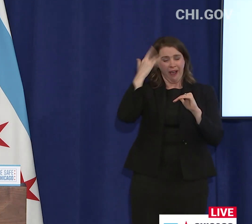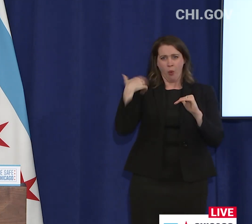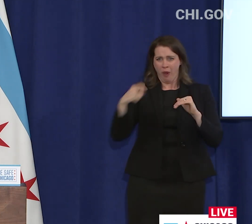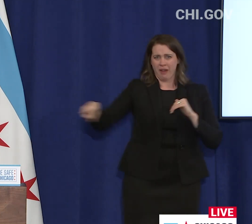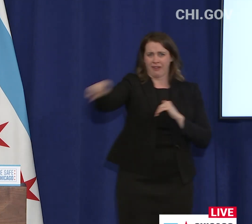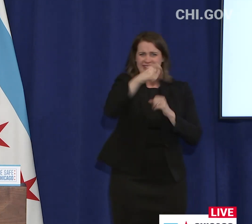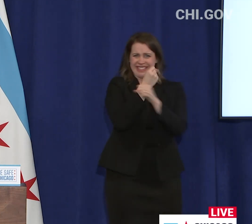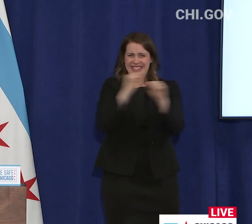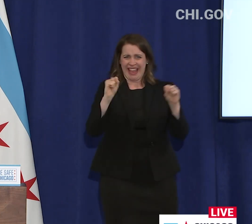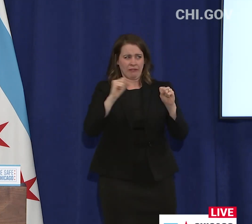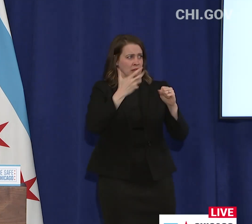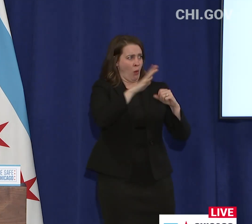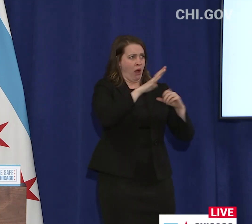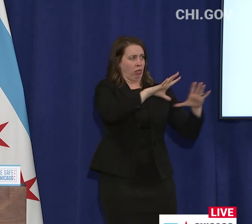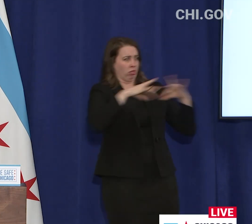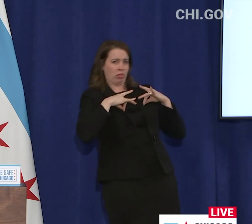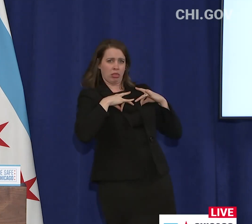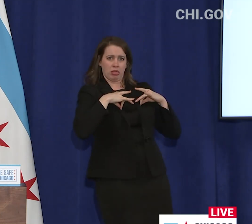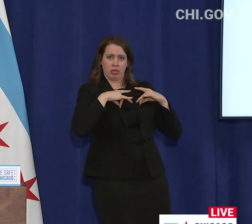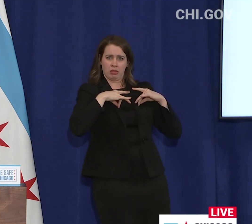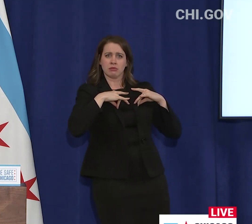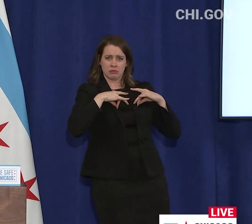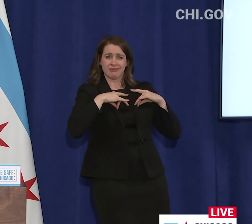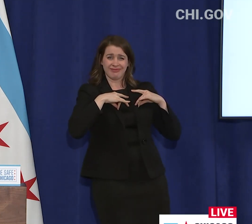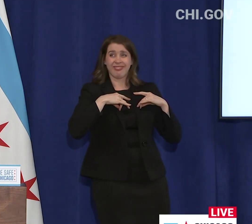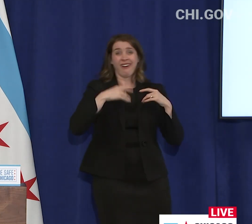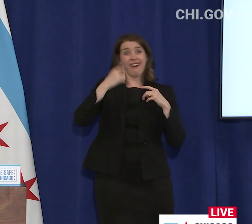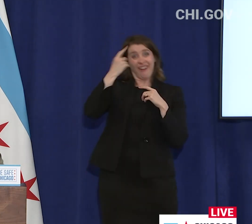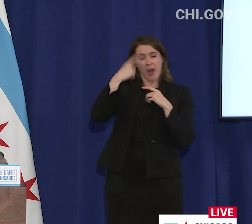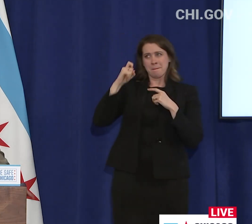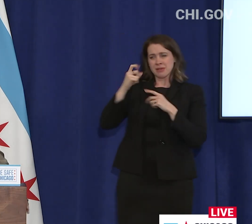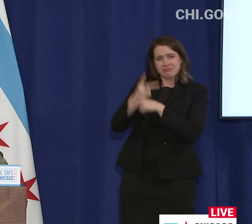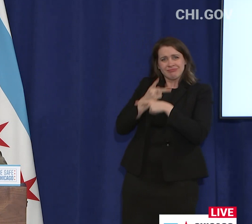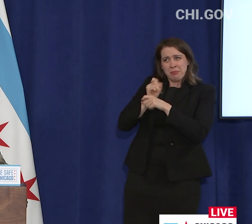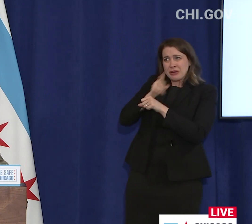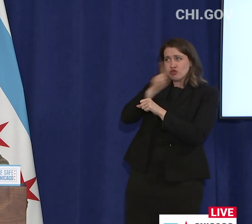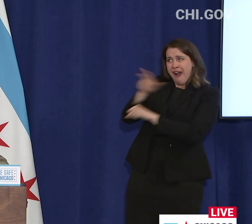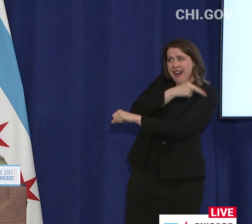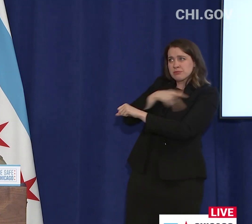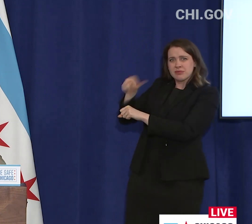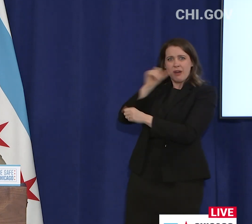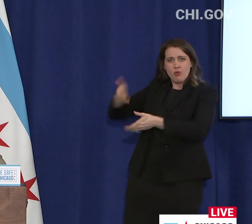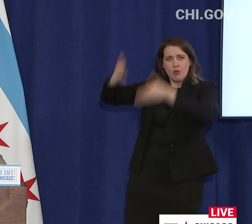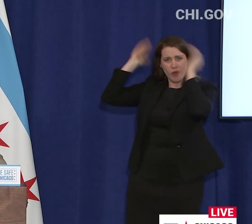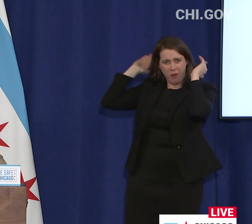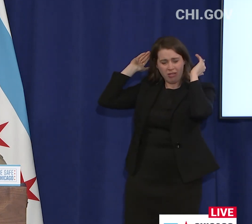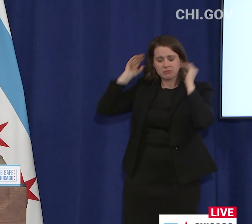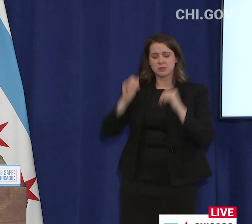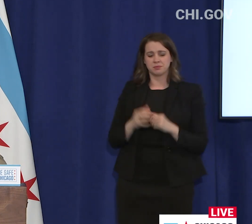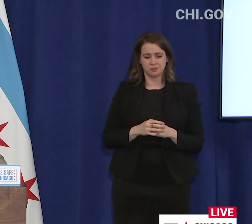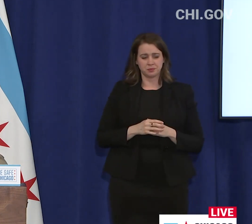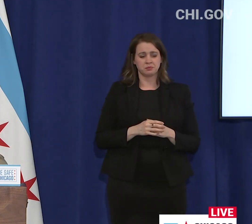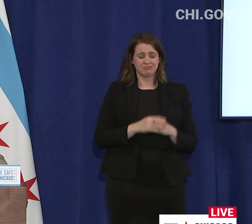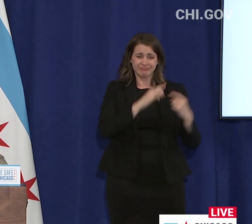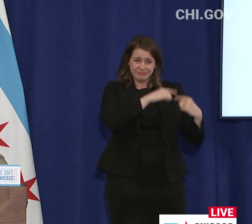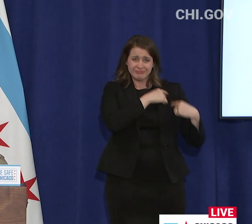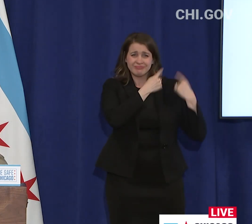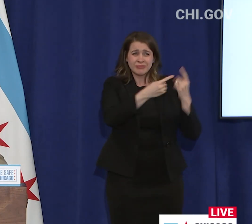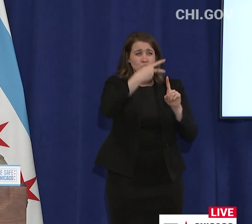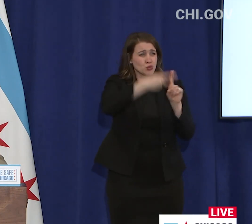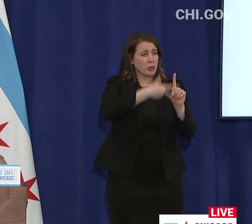virus, and to keep our healthcare system from being overwhelmed. Throughout this time, I have been